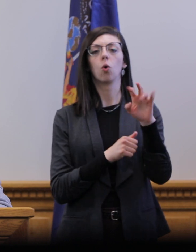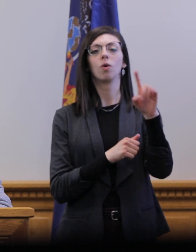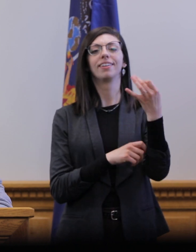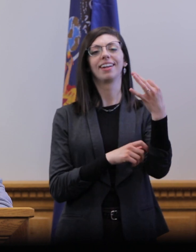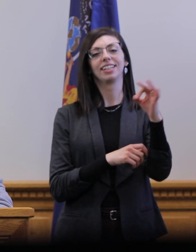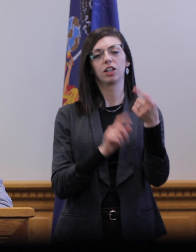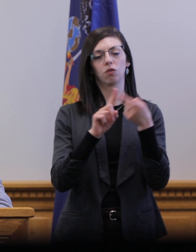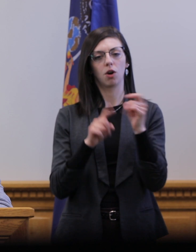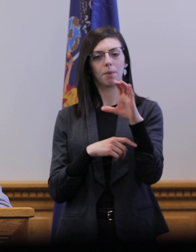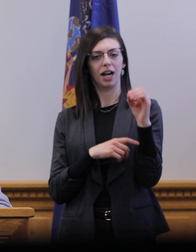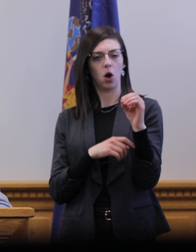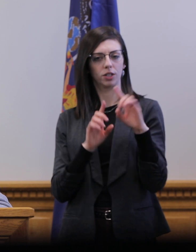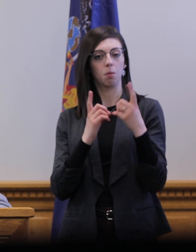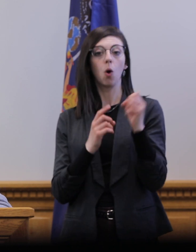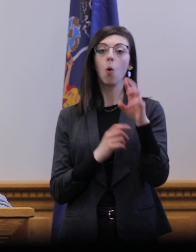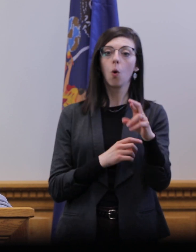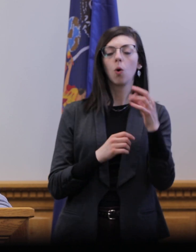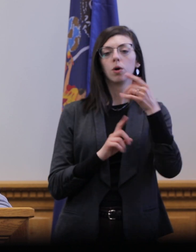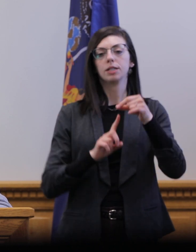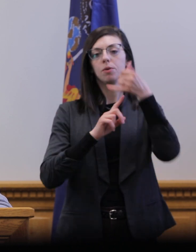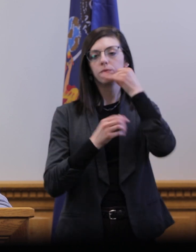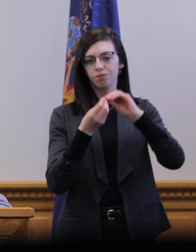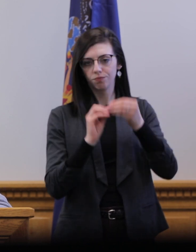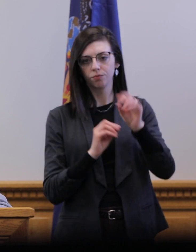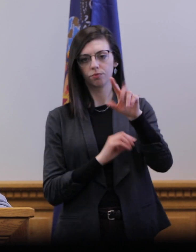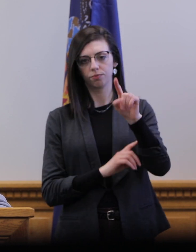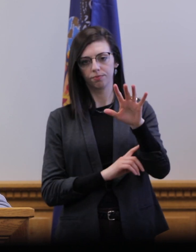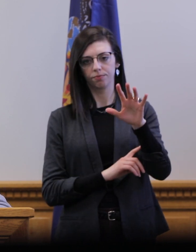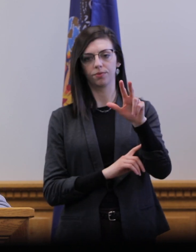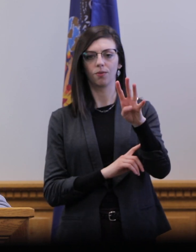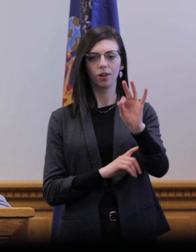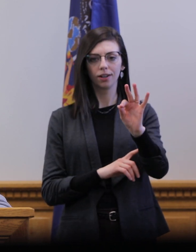page or by calling the COVID-19 hotline at